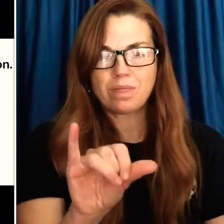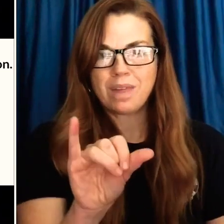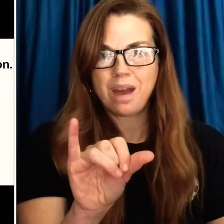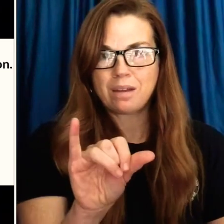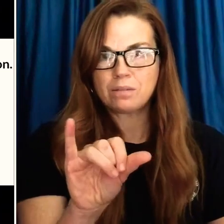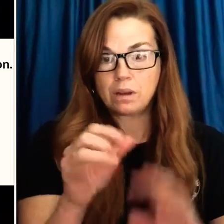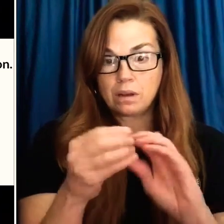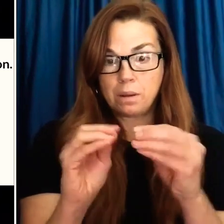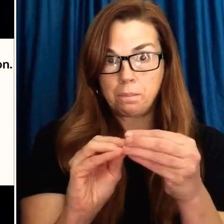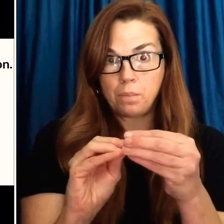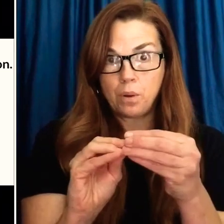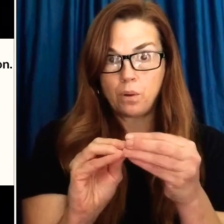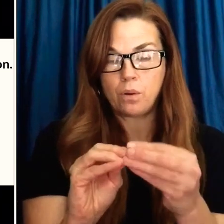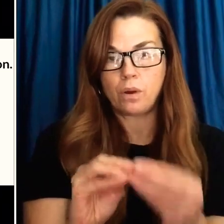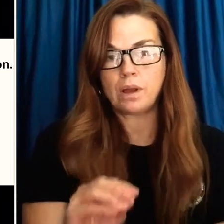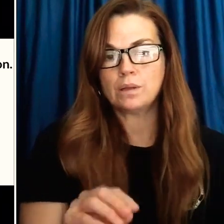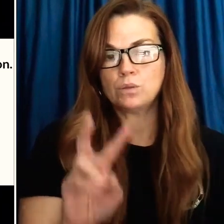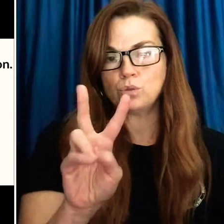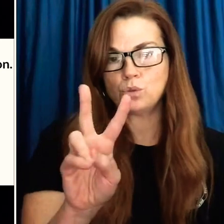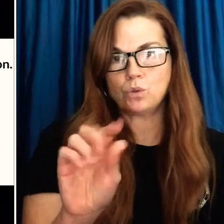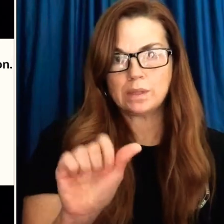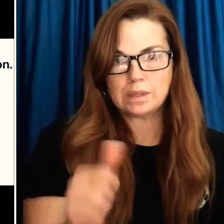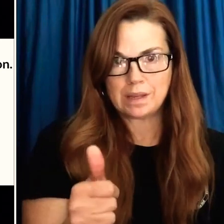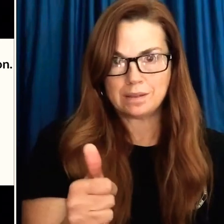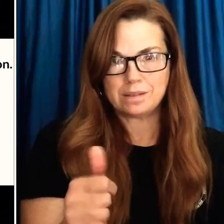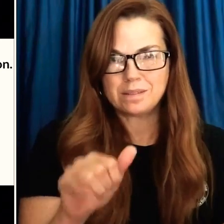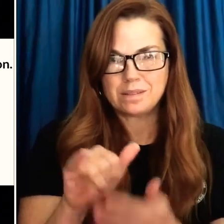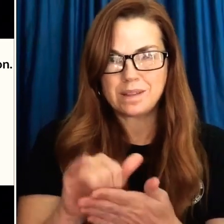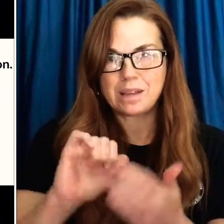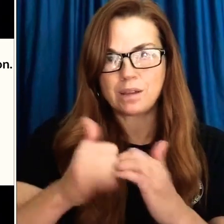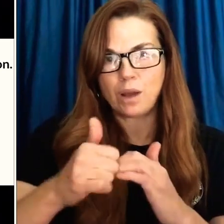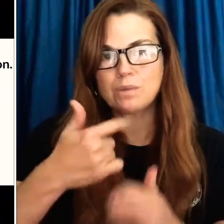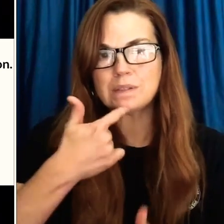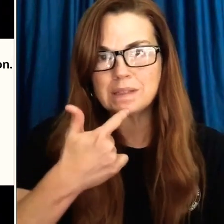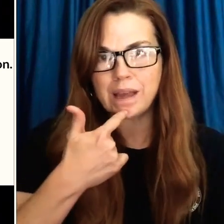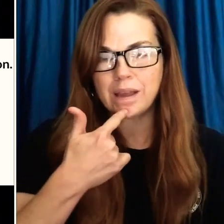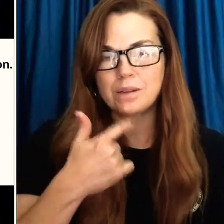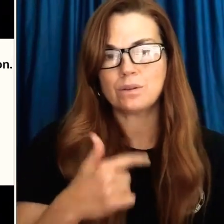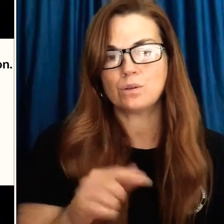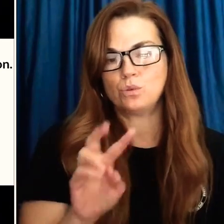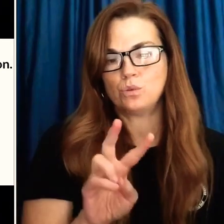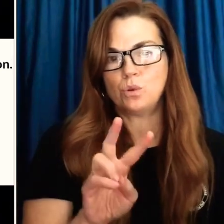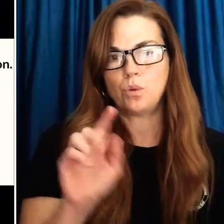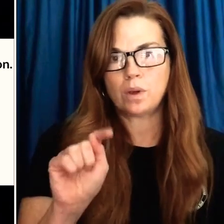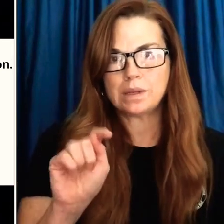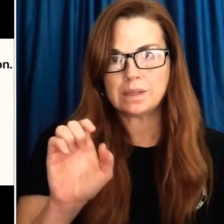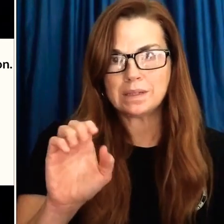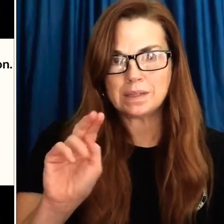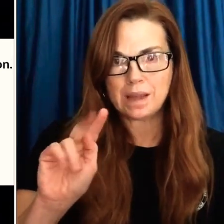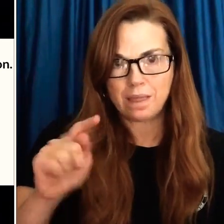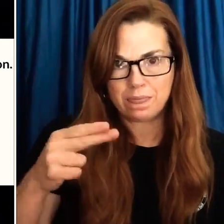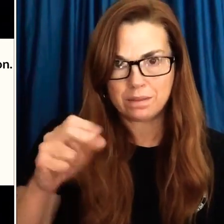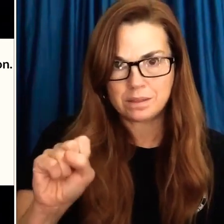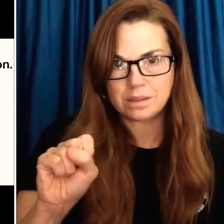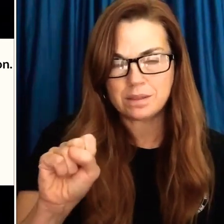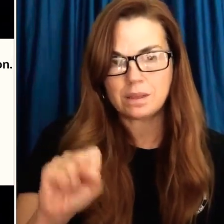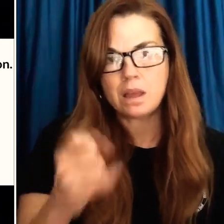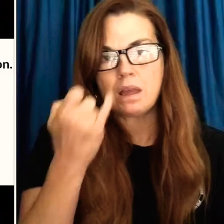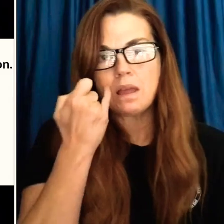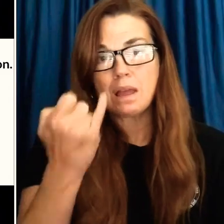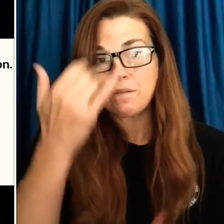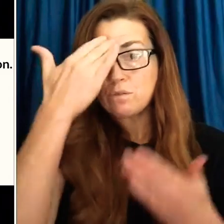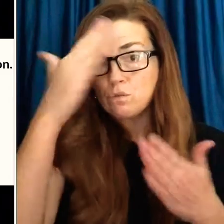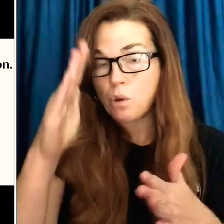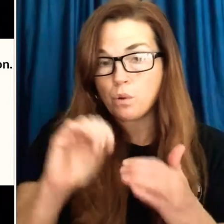the proper way to say this is not 0.2, it's 2/10. Now, if you can't remember how to say it